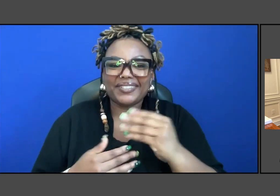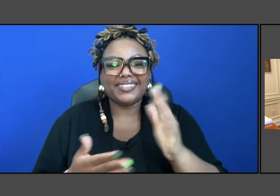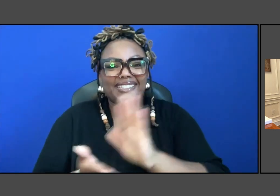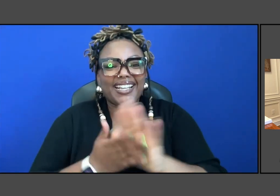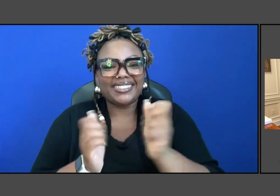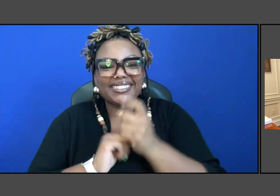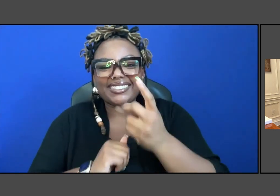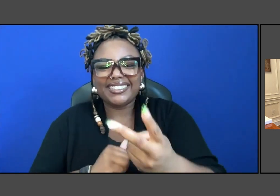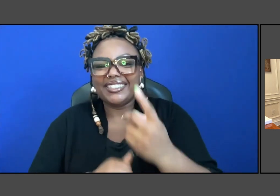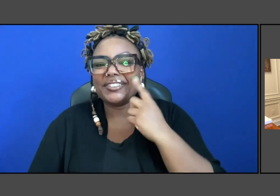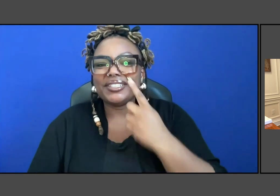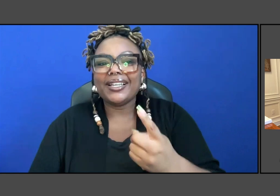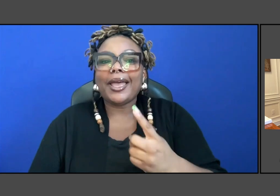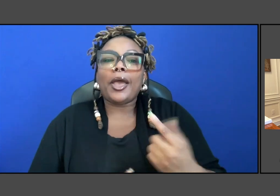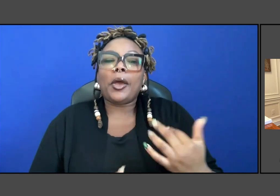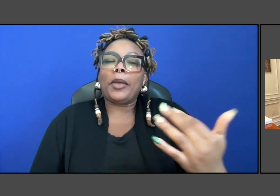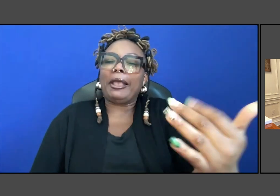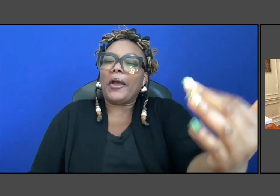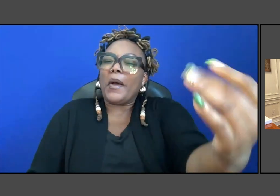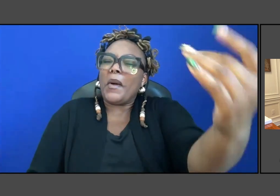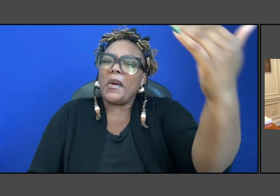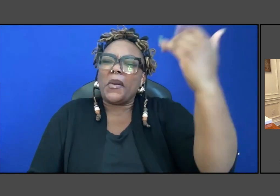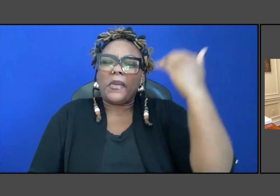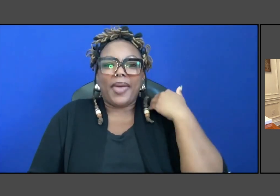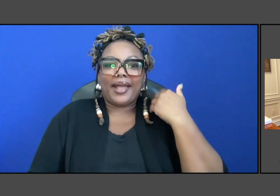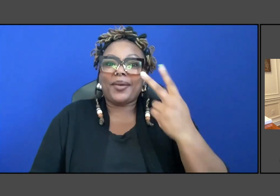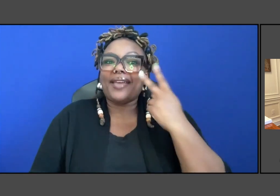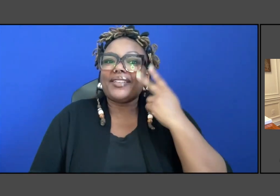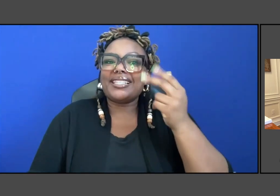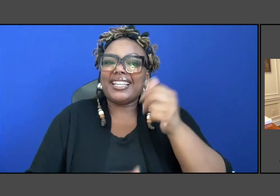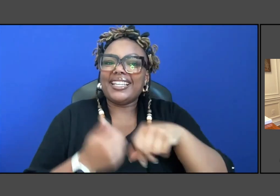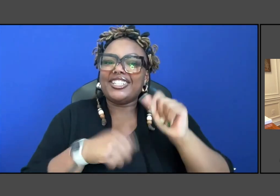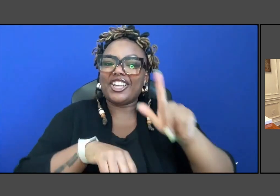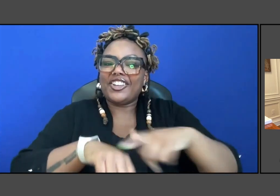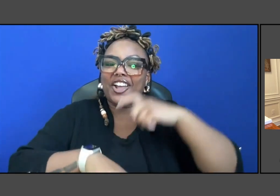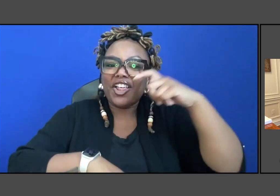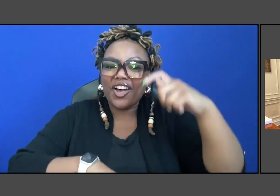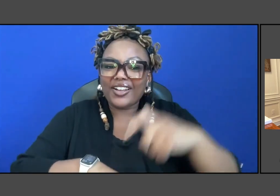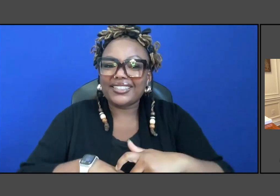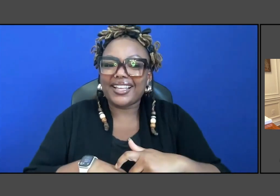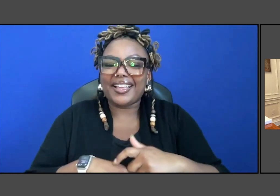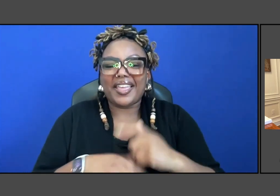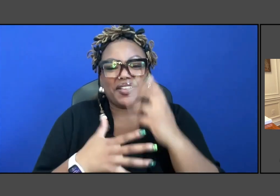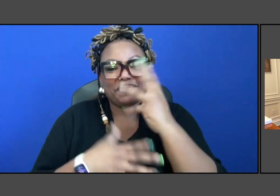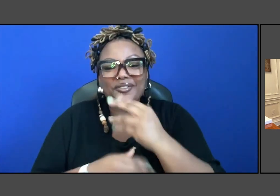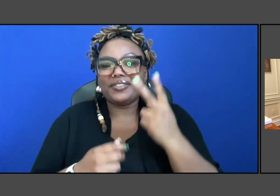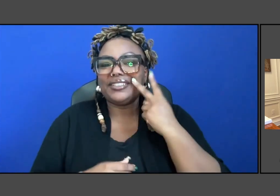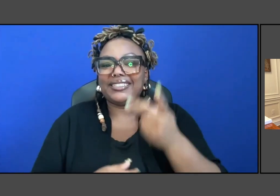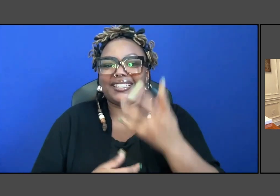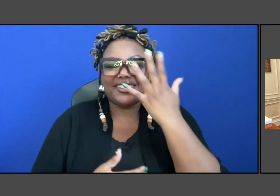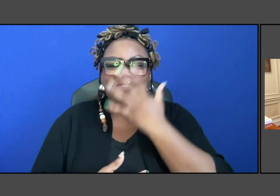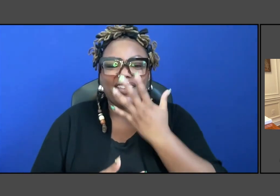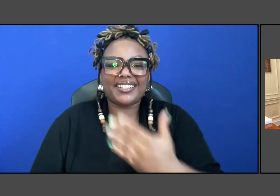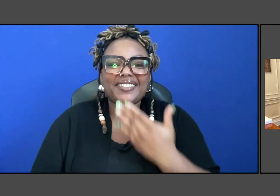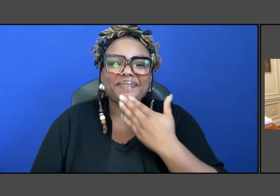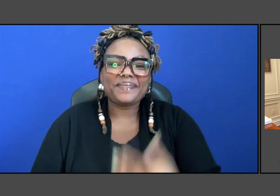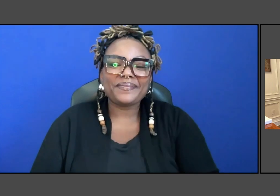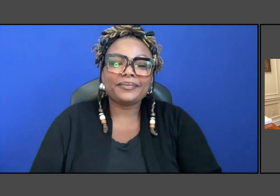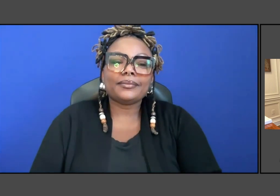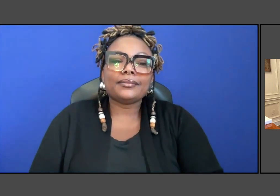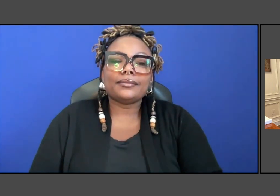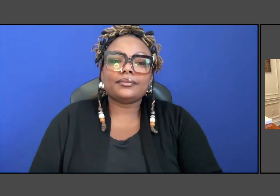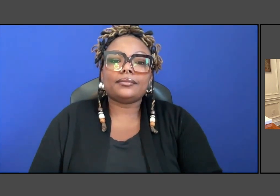we go 100 years back and haven't seen each other in a very long time. It's beautiful to see you, to see your face. She is a